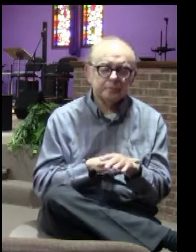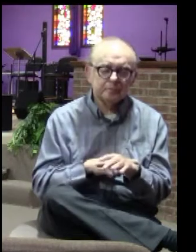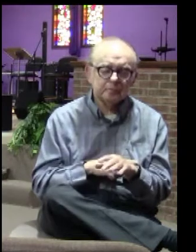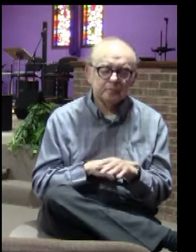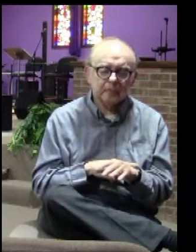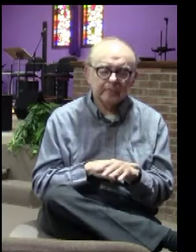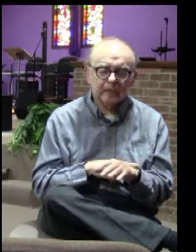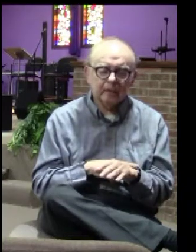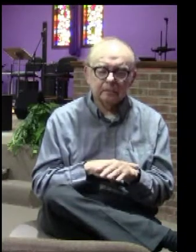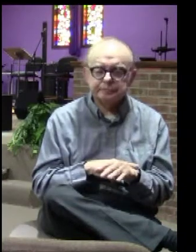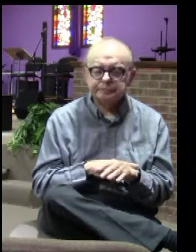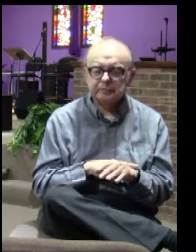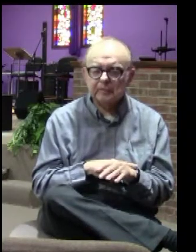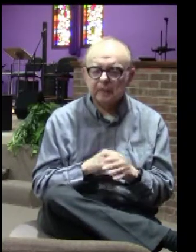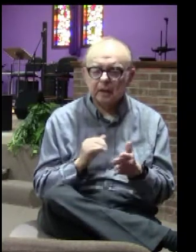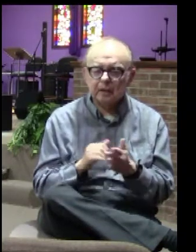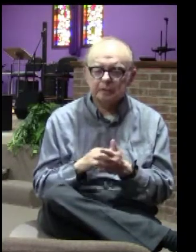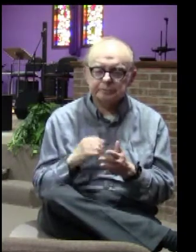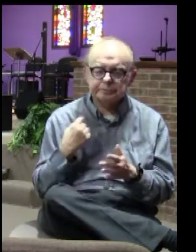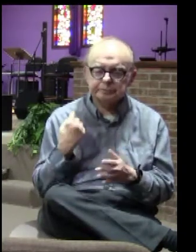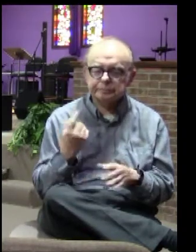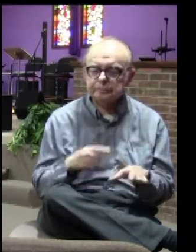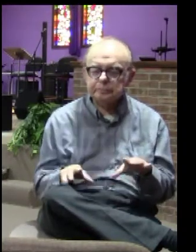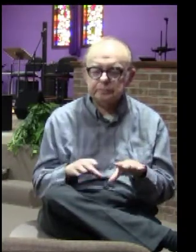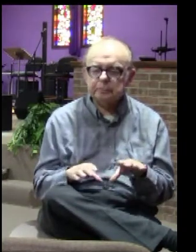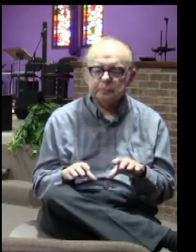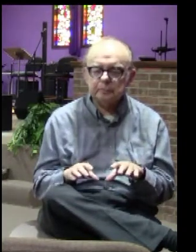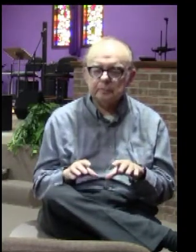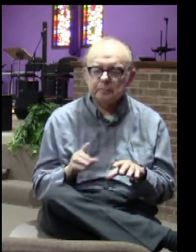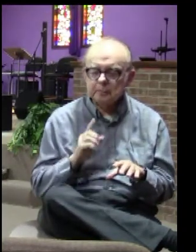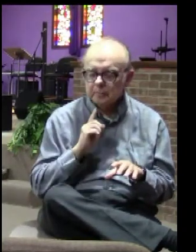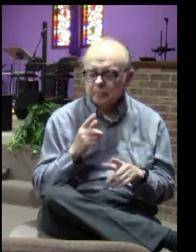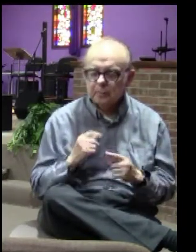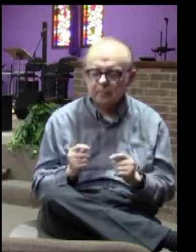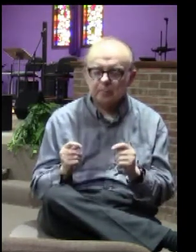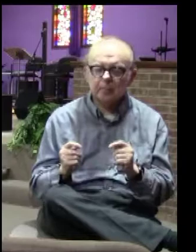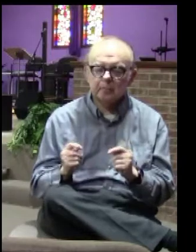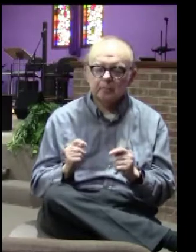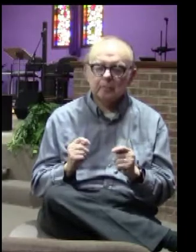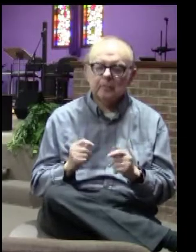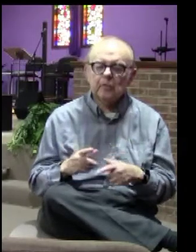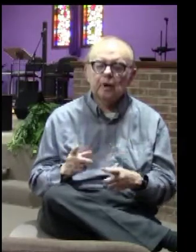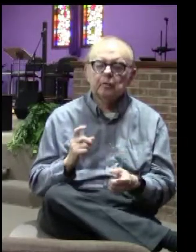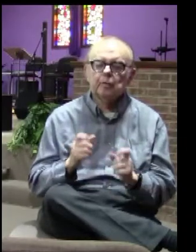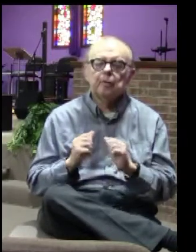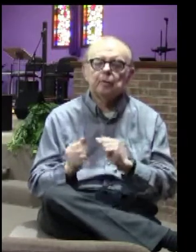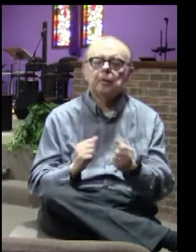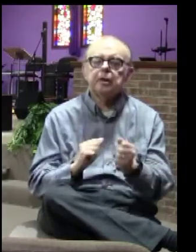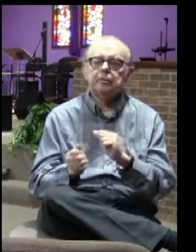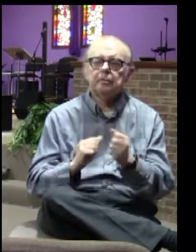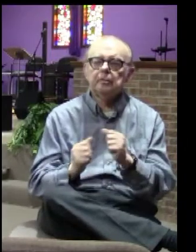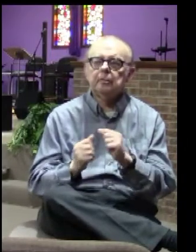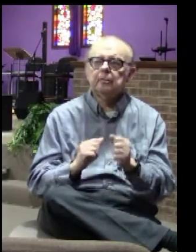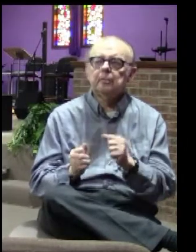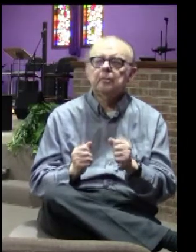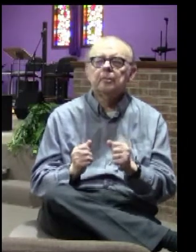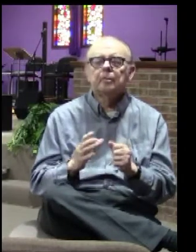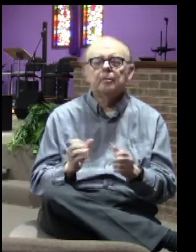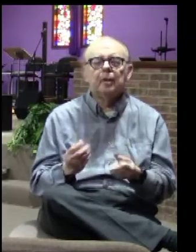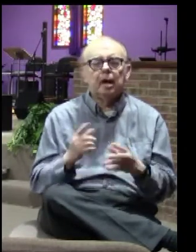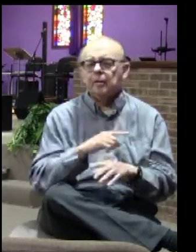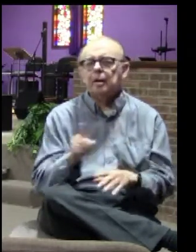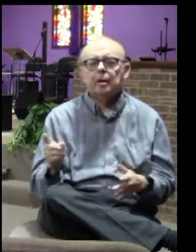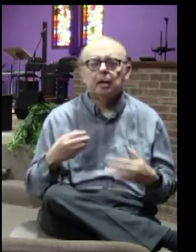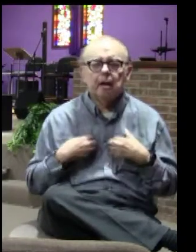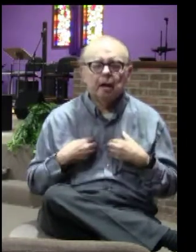times that what we're doing is we're trying to run this race. How many of